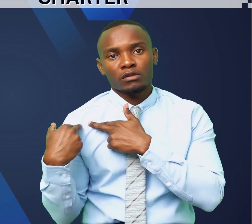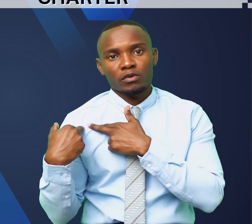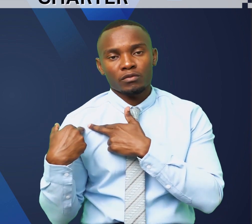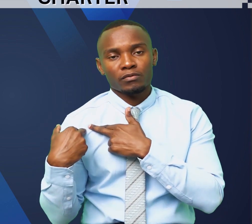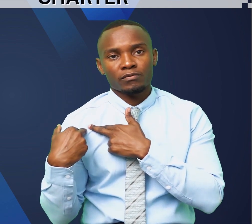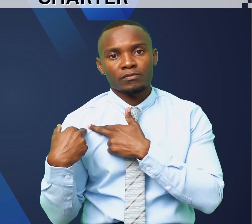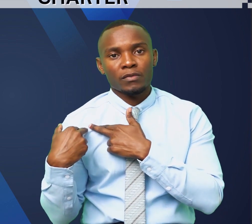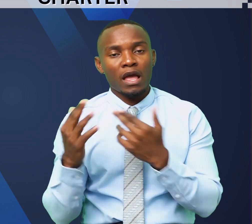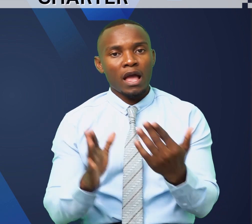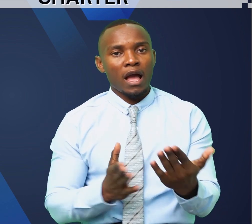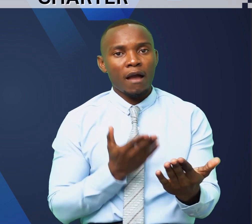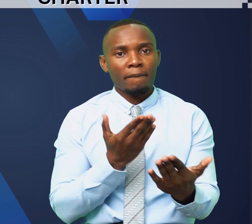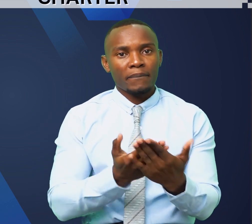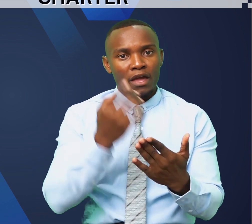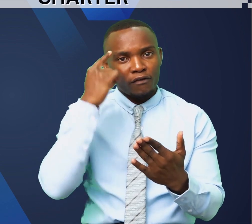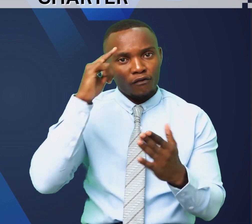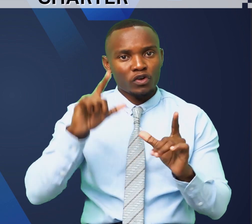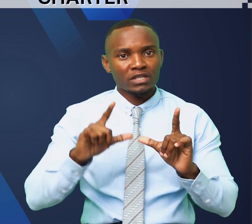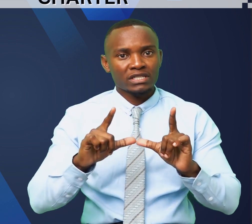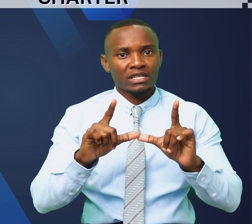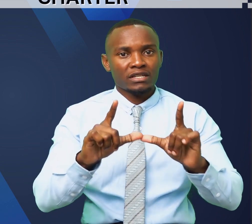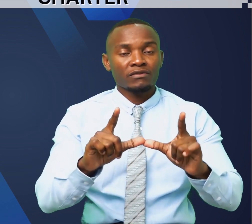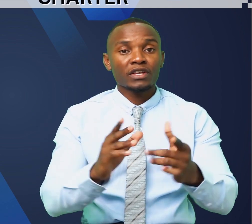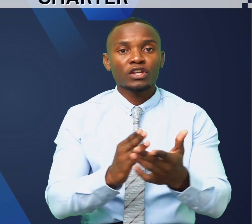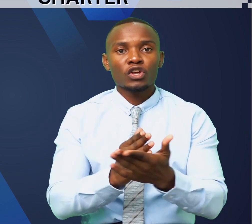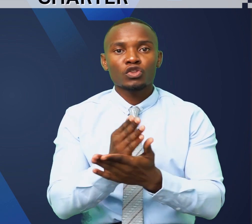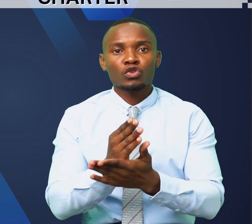obligation, apply for certification through